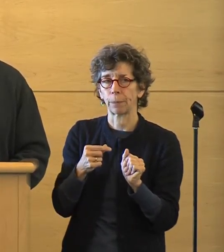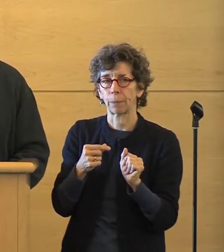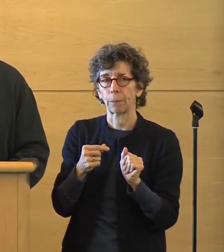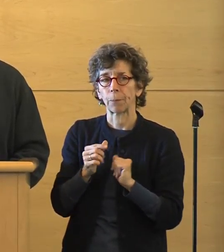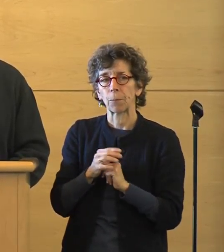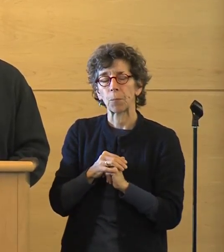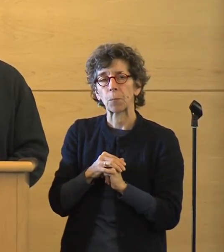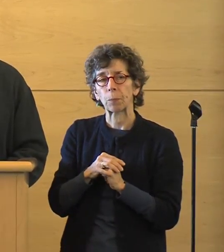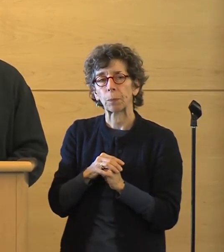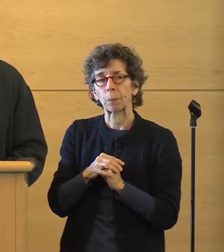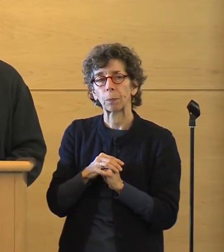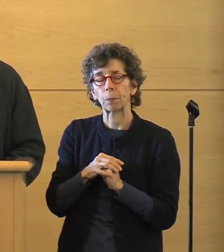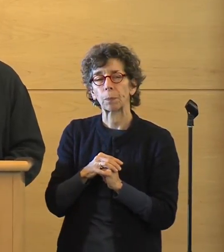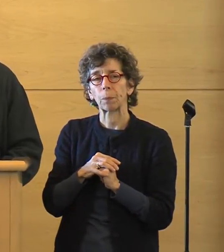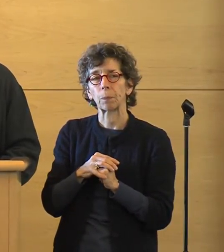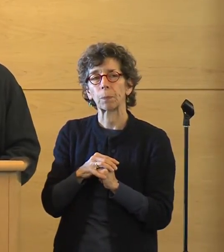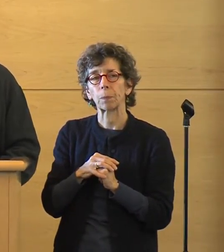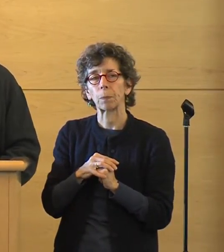comes a microphone for you.